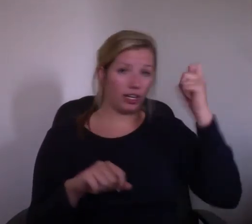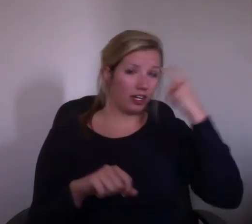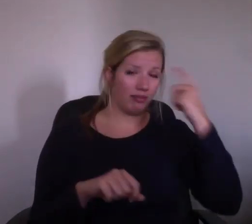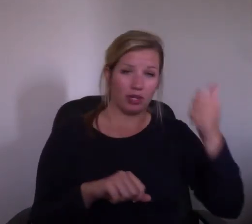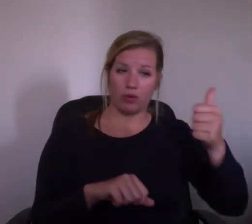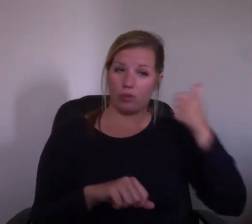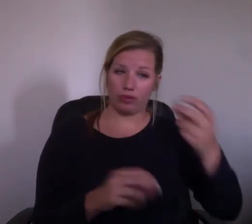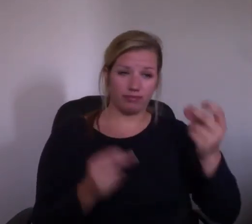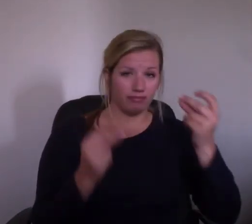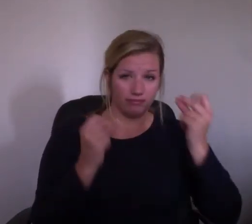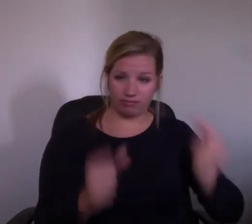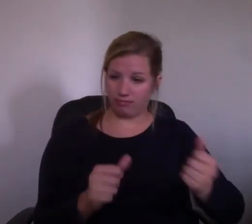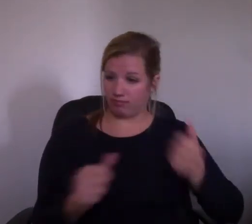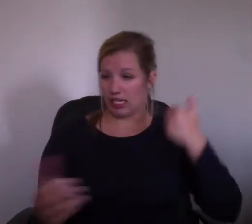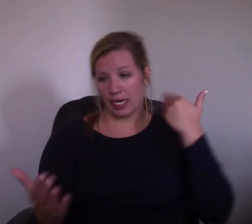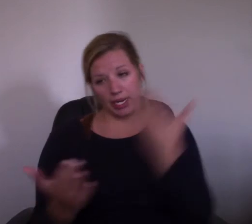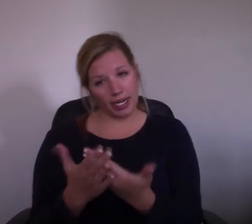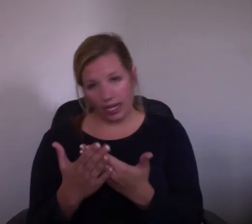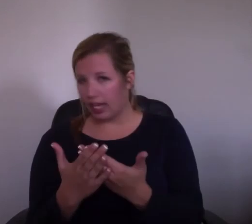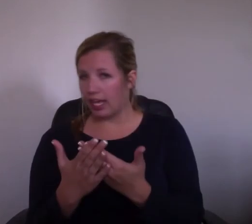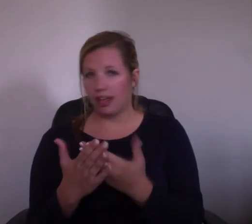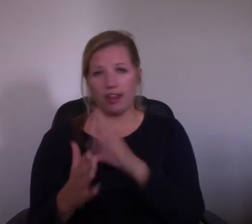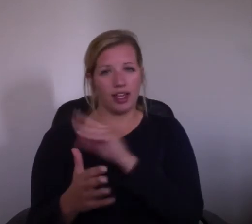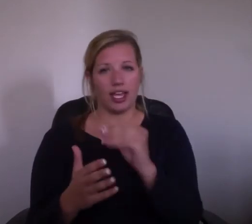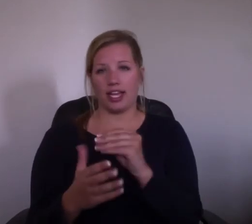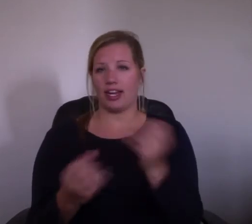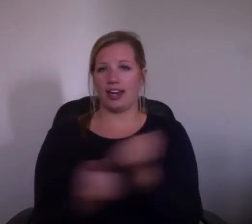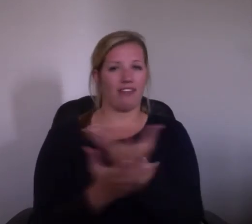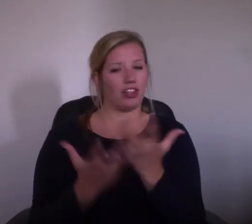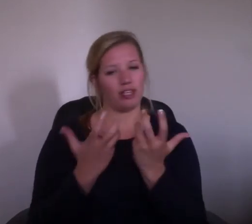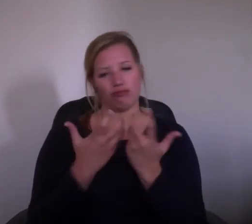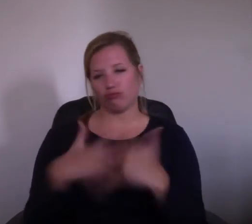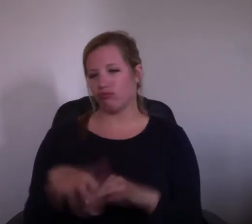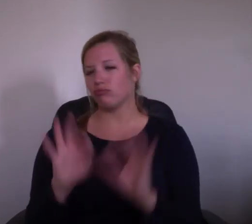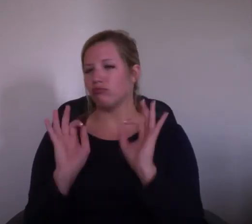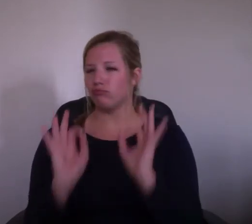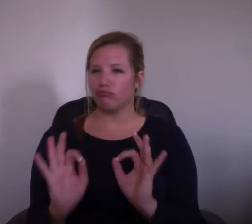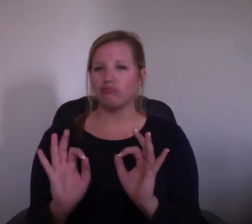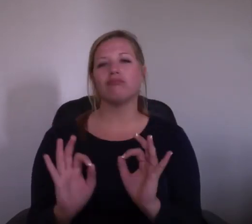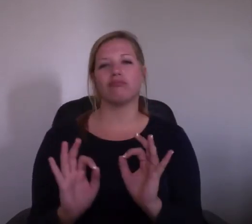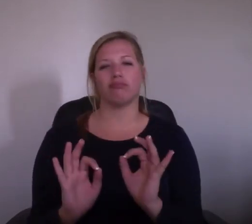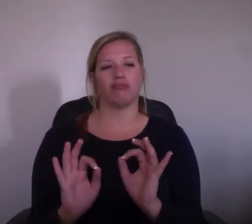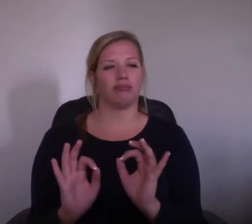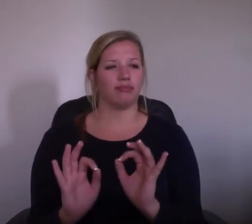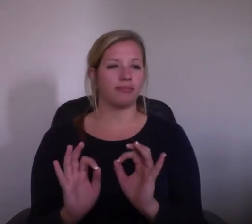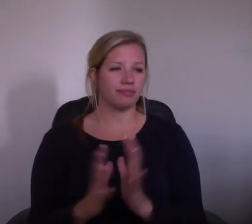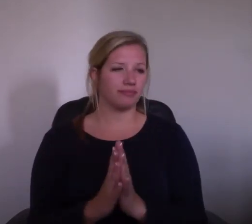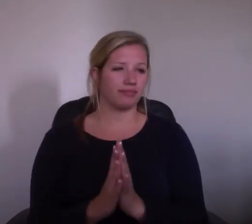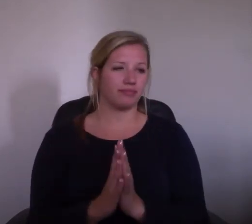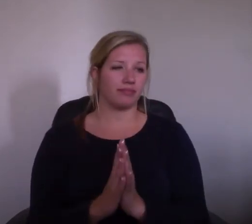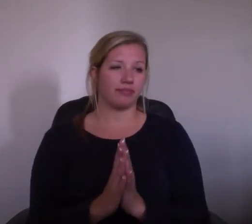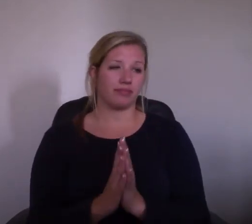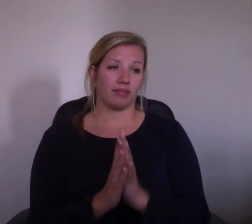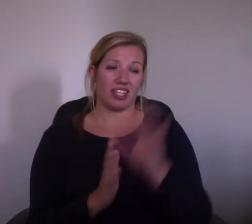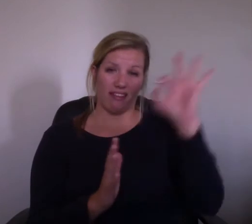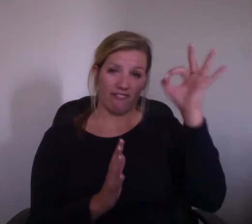And typically, as we've seen in previous disasters, it usually takes local, state, and federal government up to 72 hours to mobilize